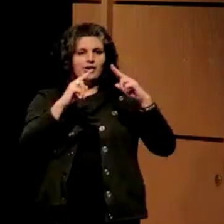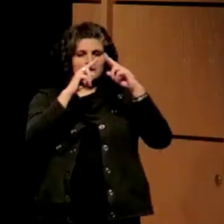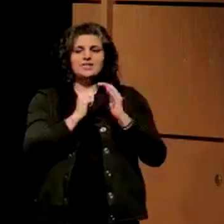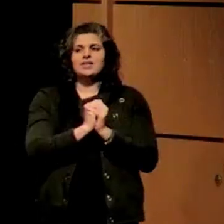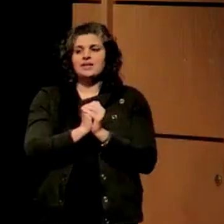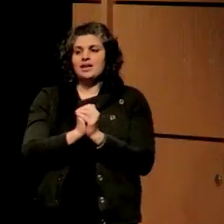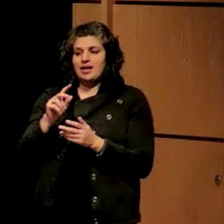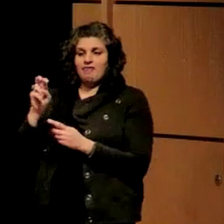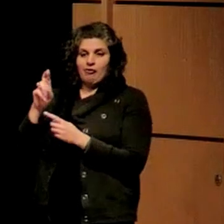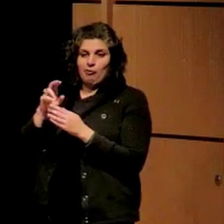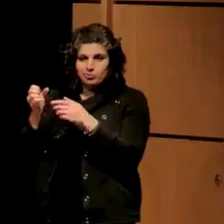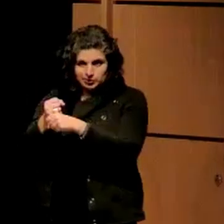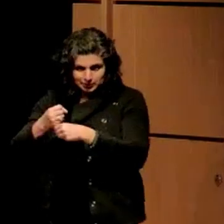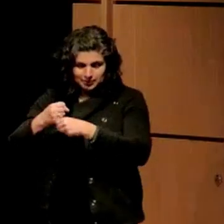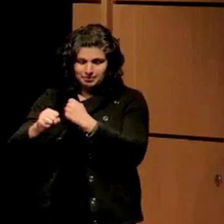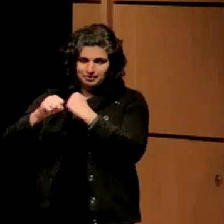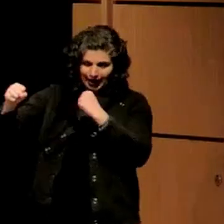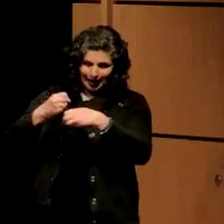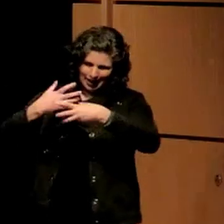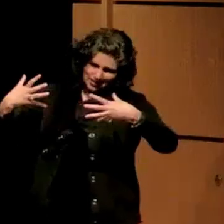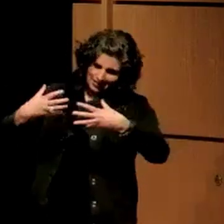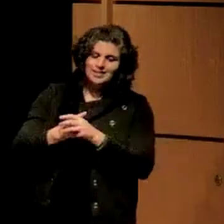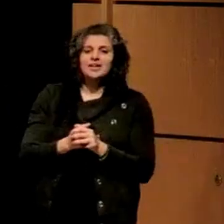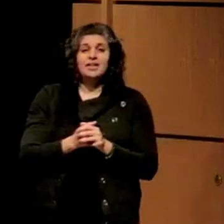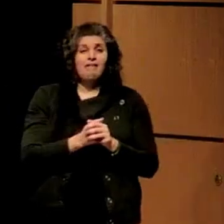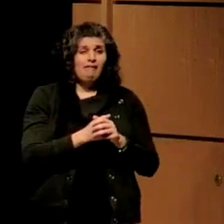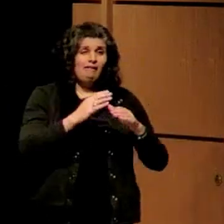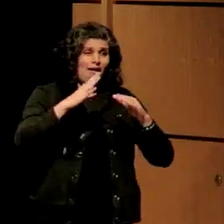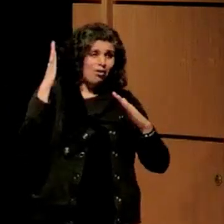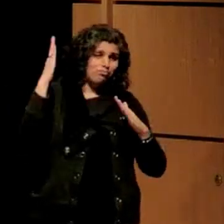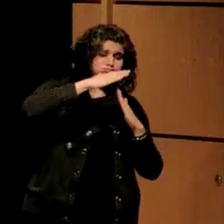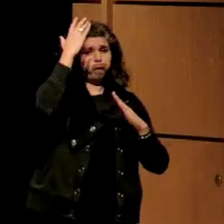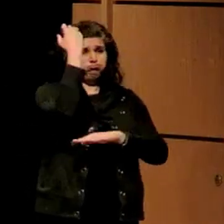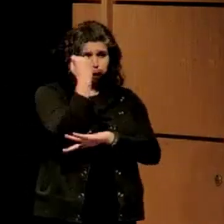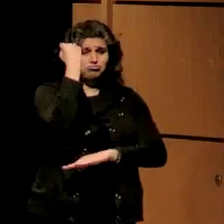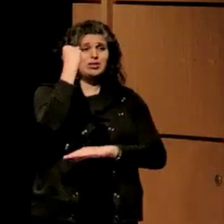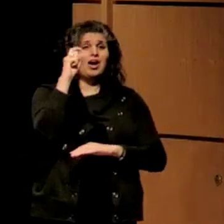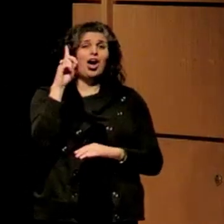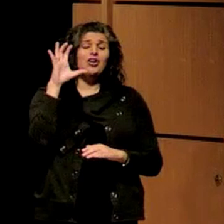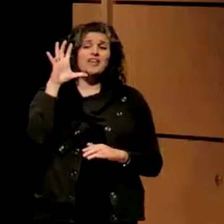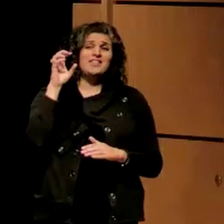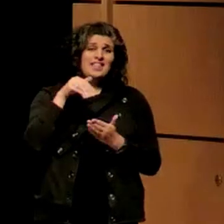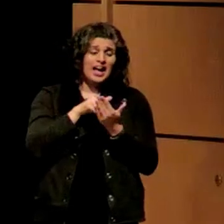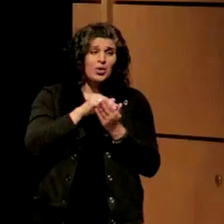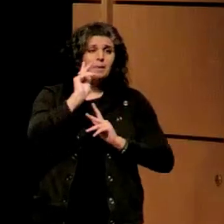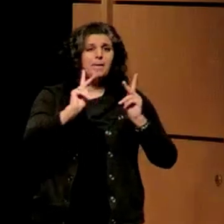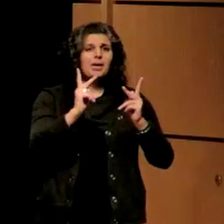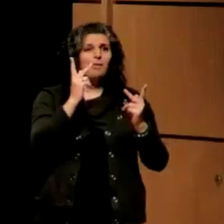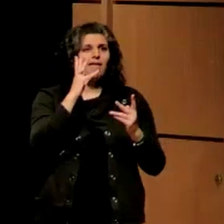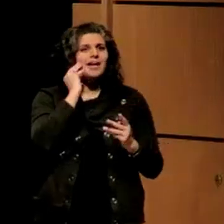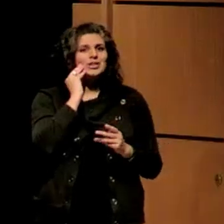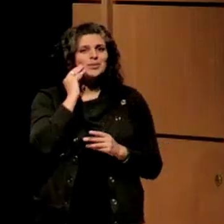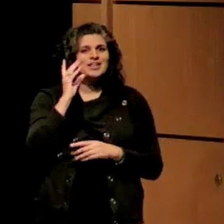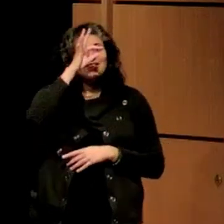VR Expanded. And a record-breaking 150,000 people experienced Frida Kahlo, Diego